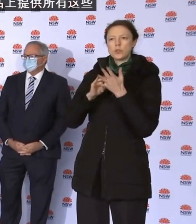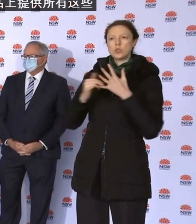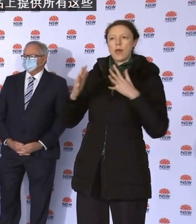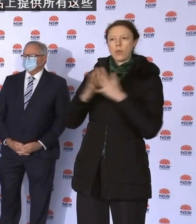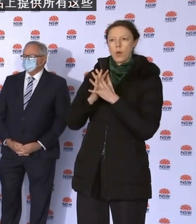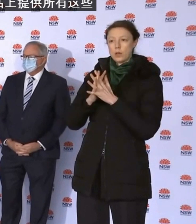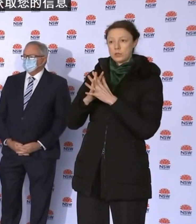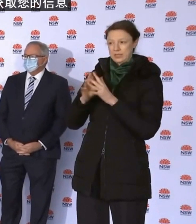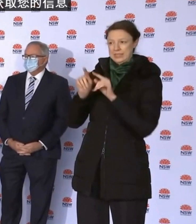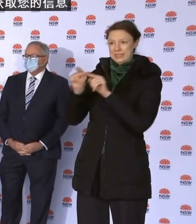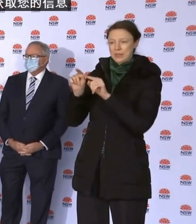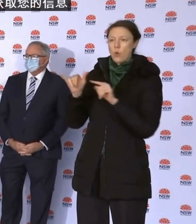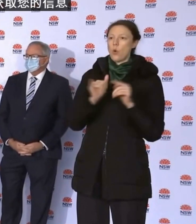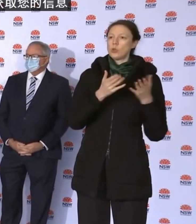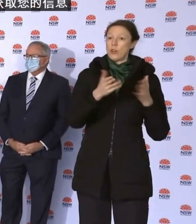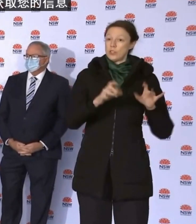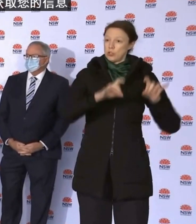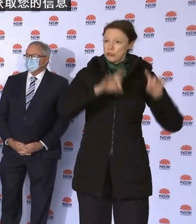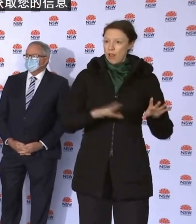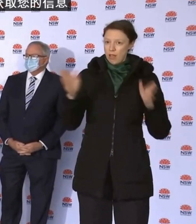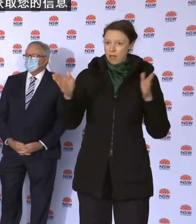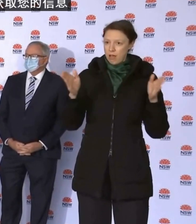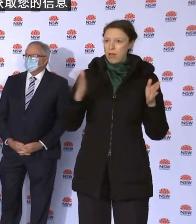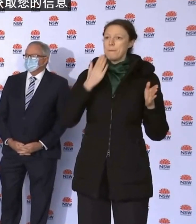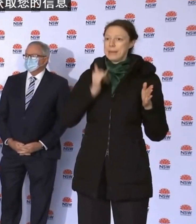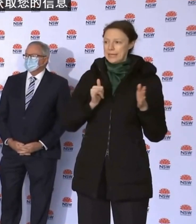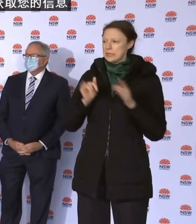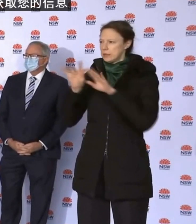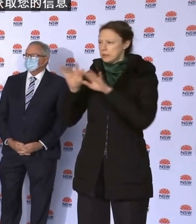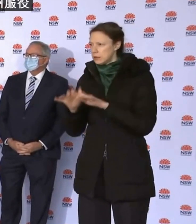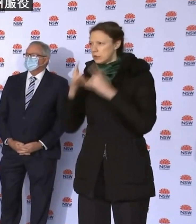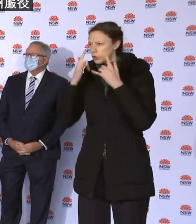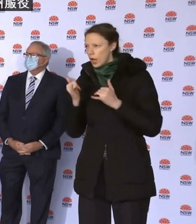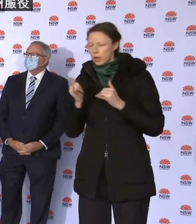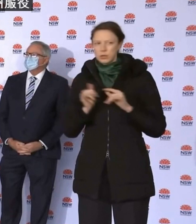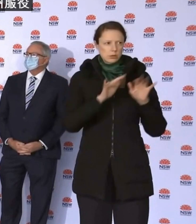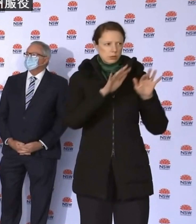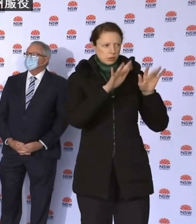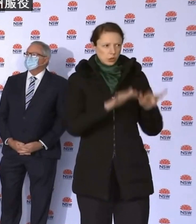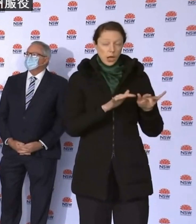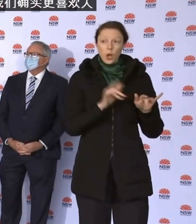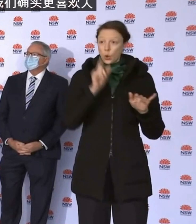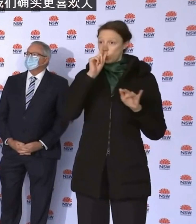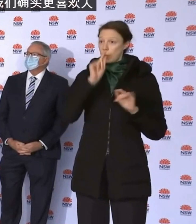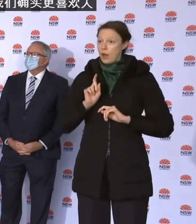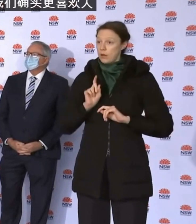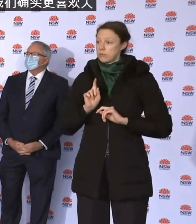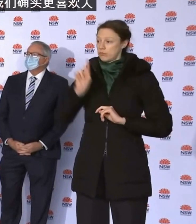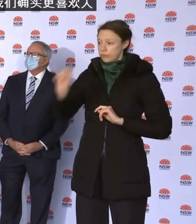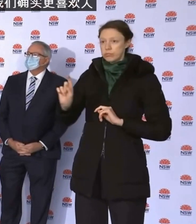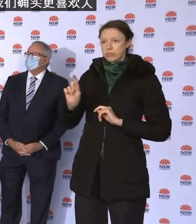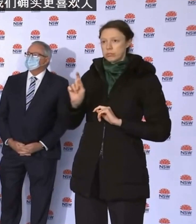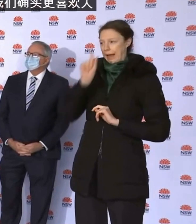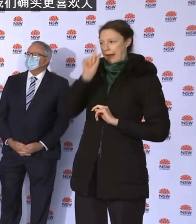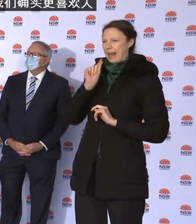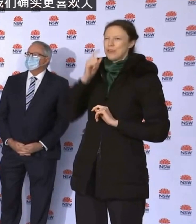Wales website all that information is available. You can ring up and get information. You can still go into a Service New South Wales centre as well, although